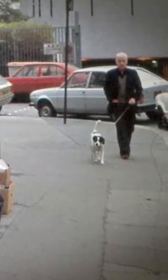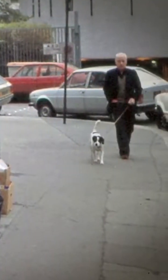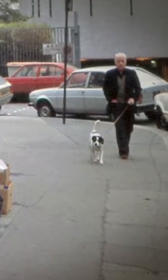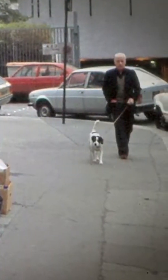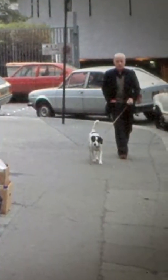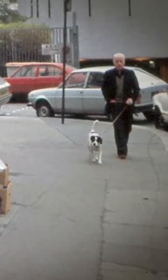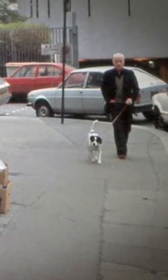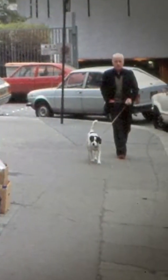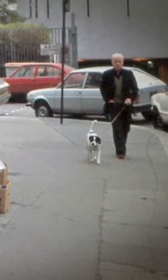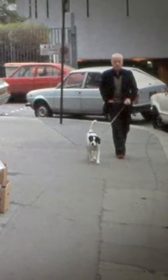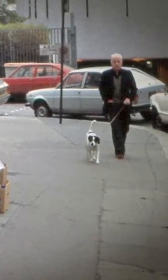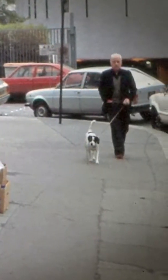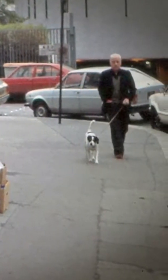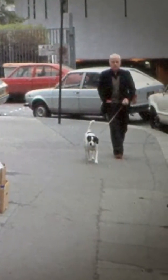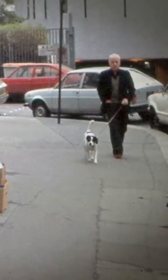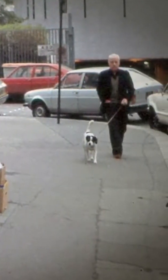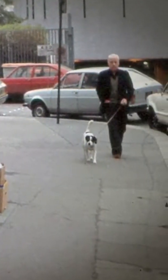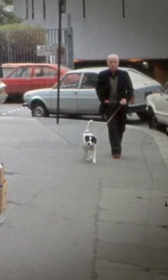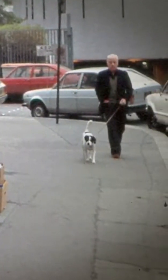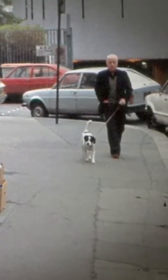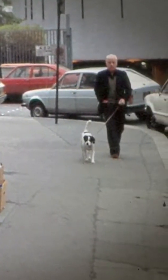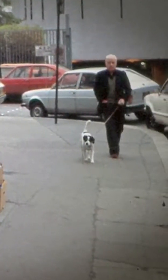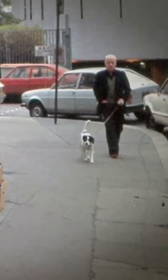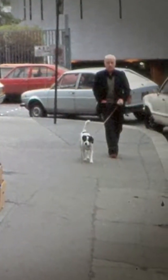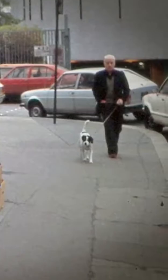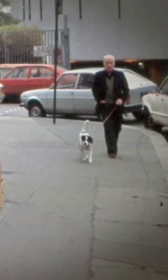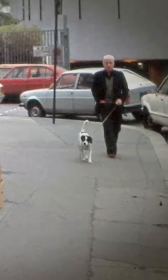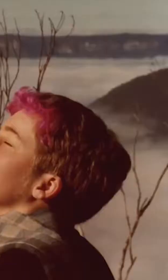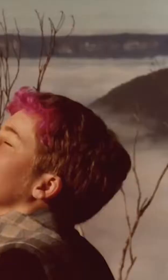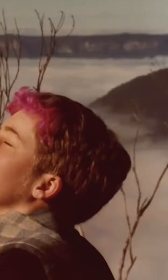And anyway, I've run out of money and it's time to go home.